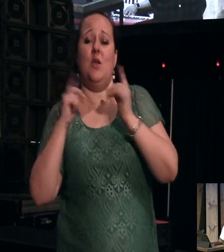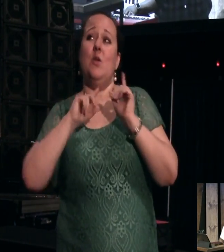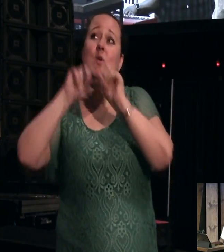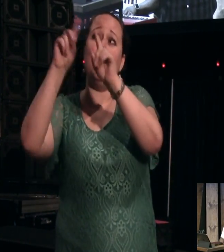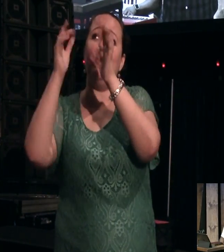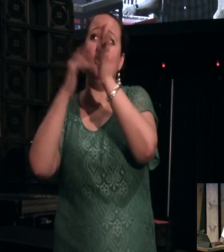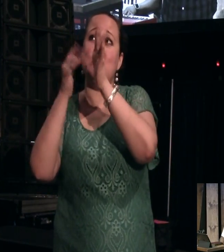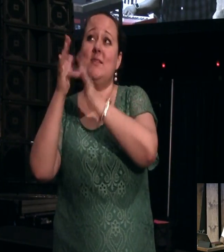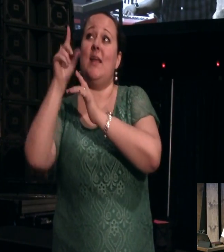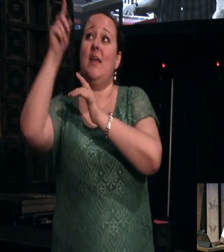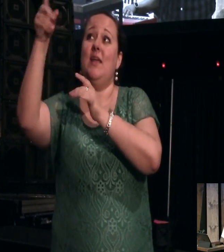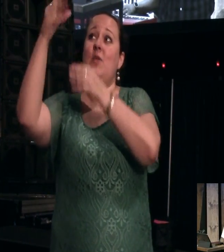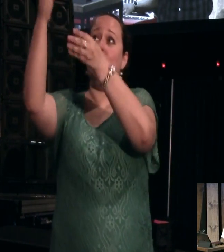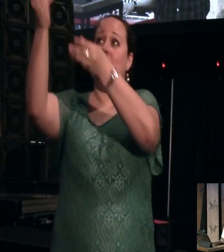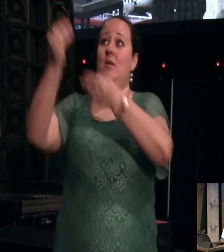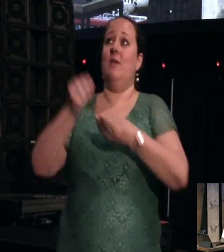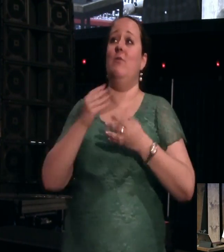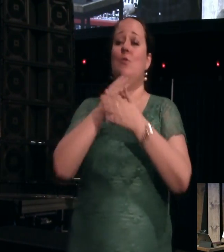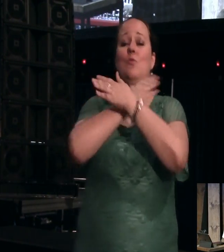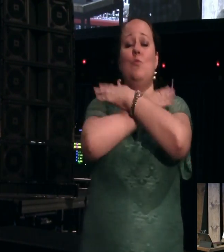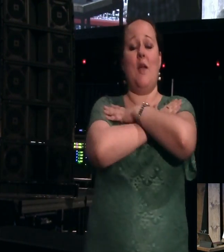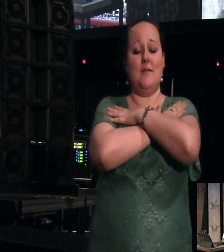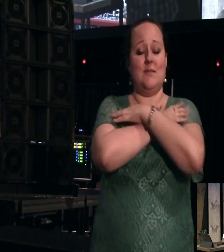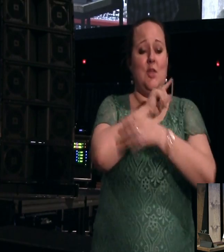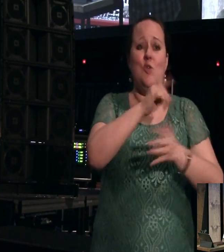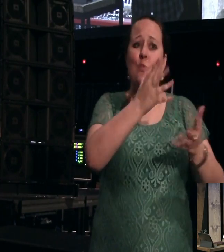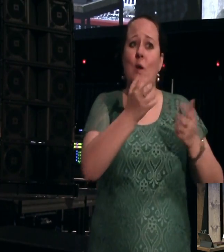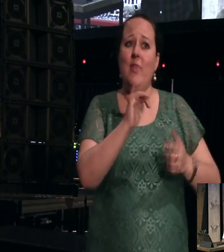heavy laden, and I will give you rest." That's what you want, right?